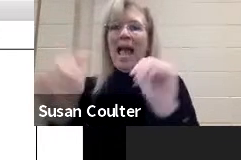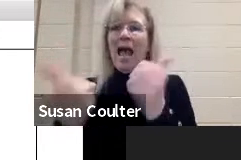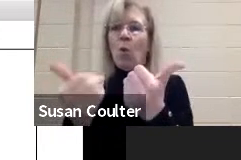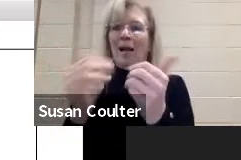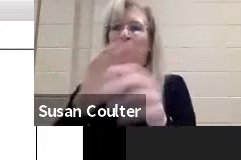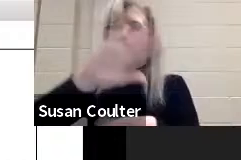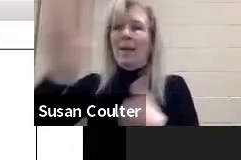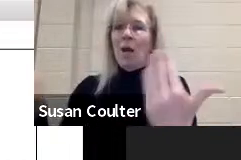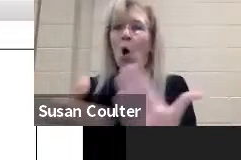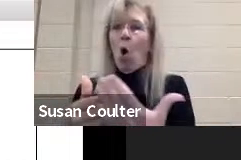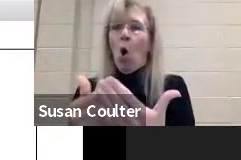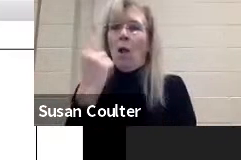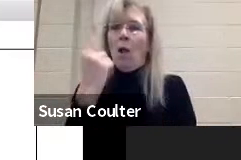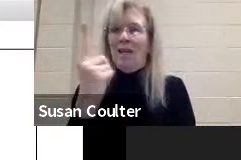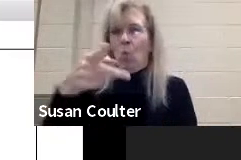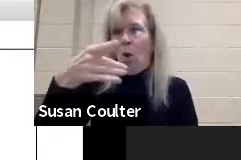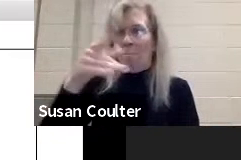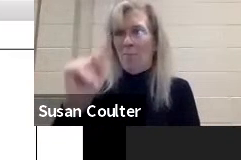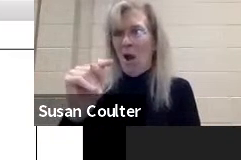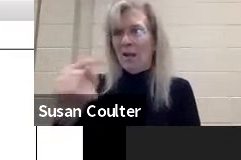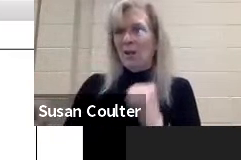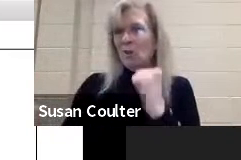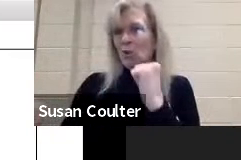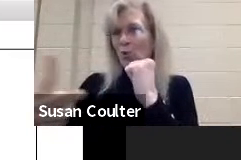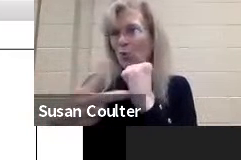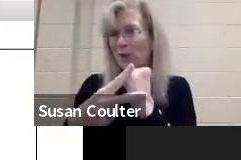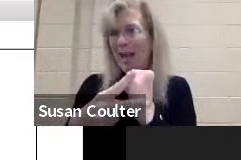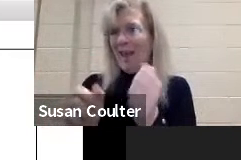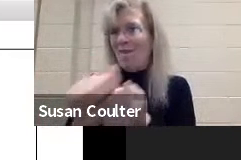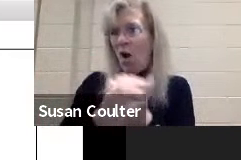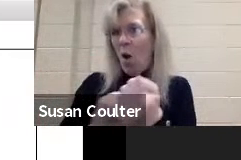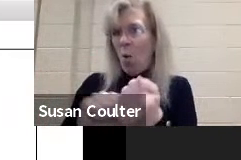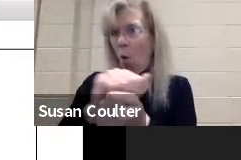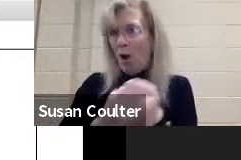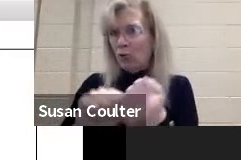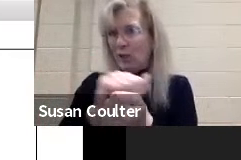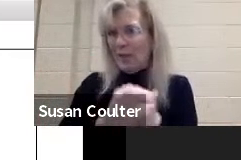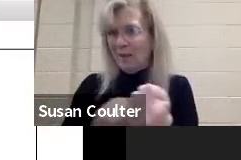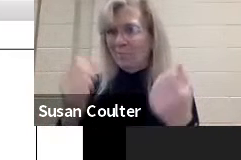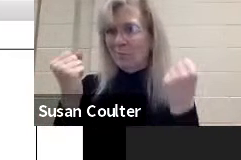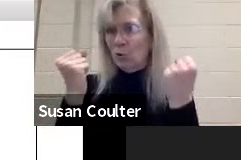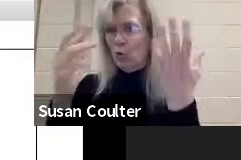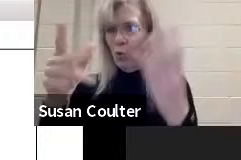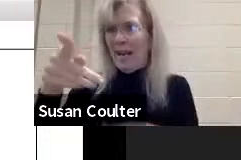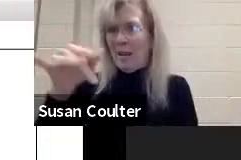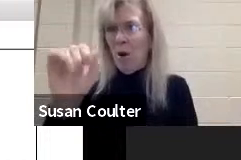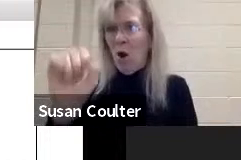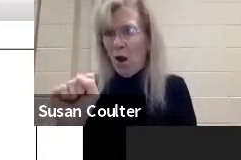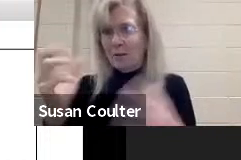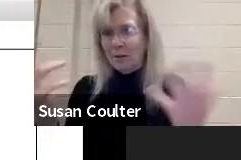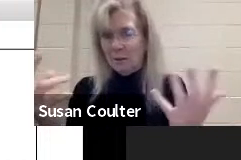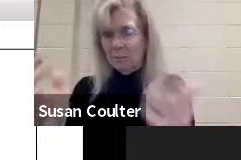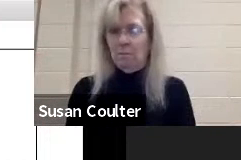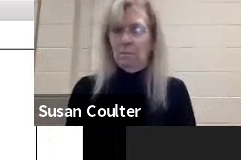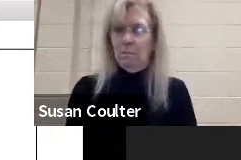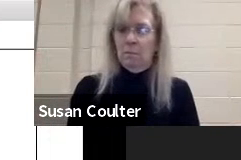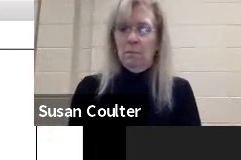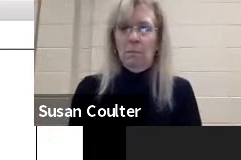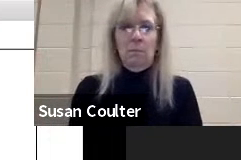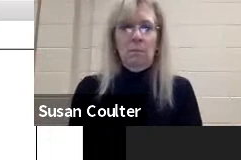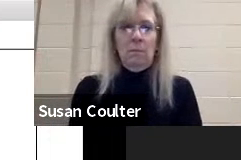of how it can be all in one pot, so you save on washing too many pots.